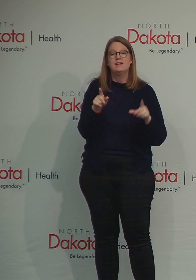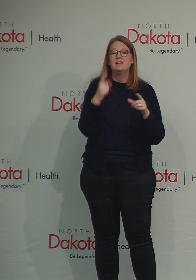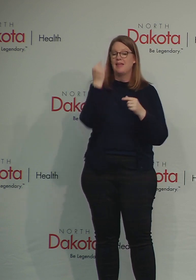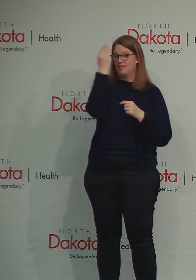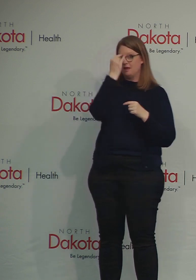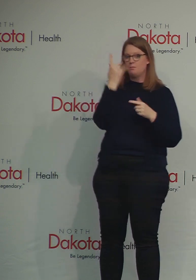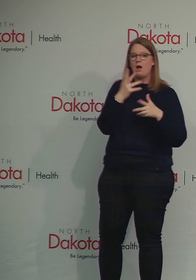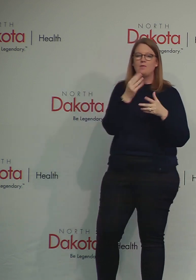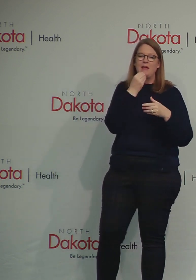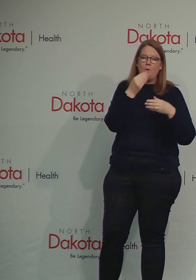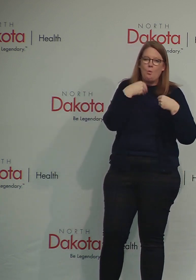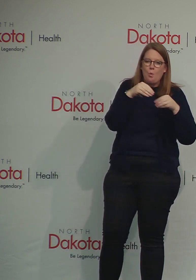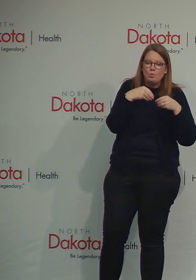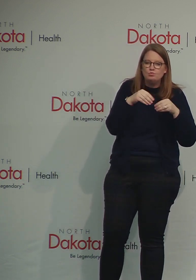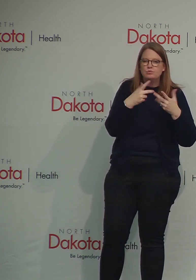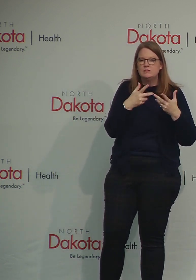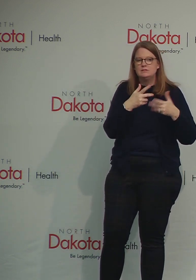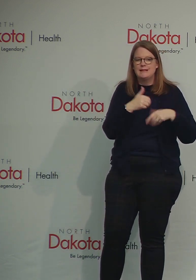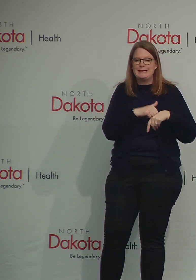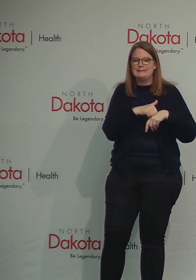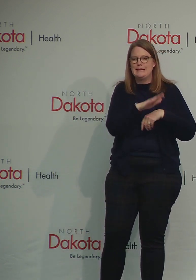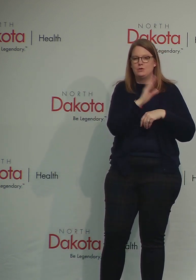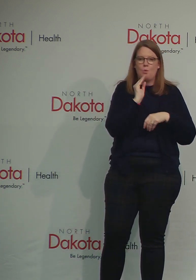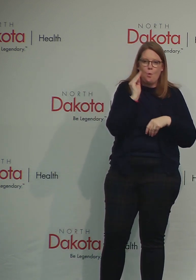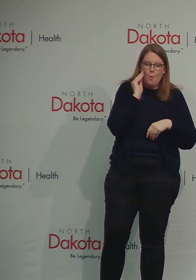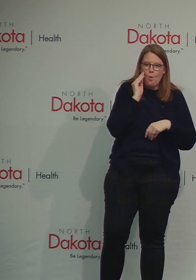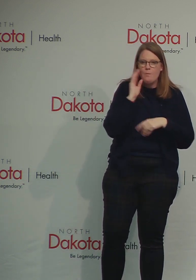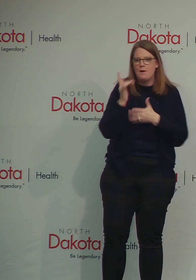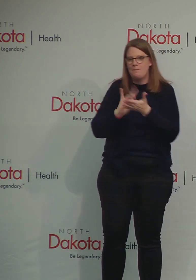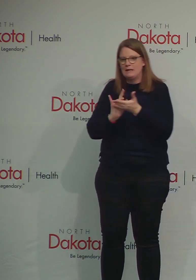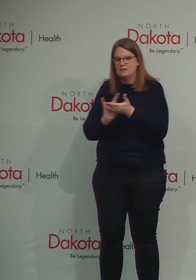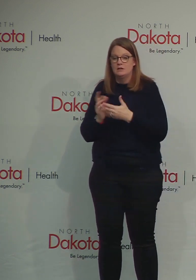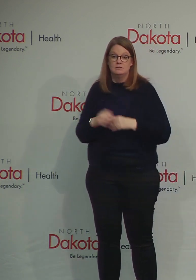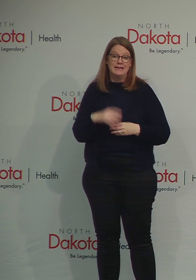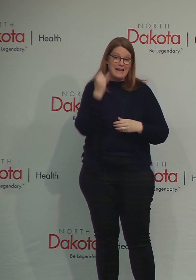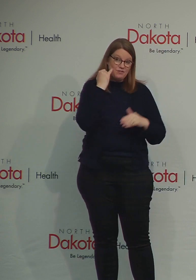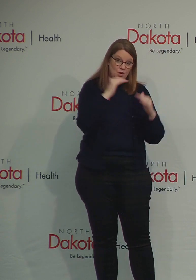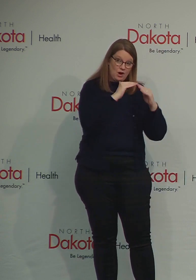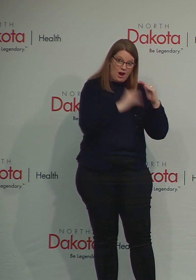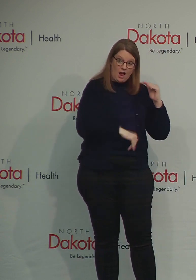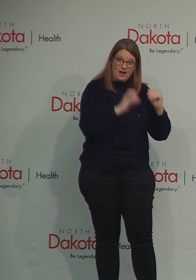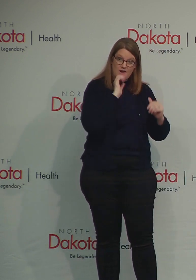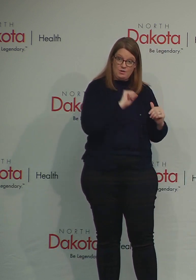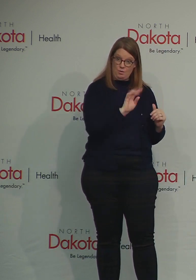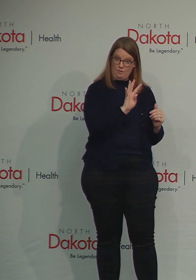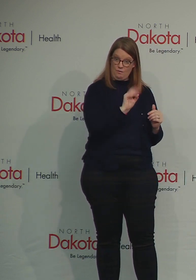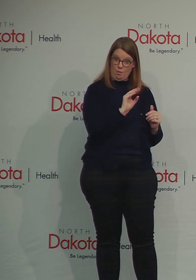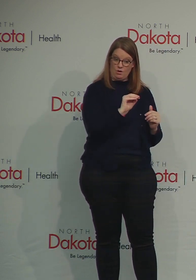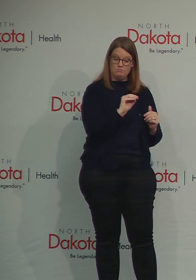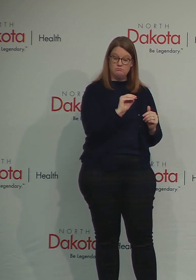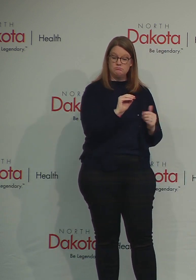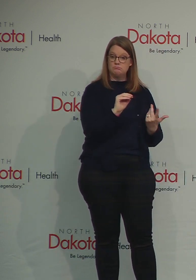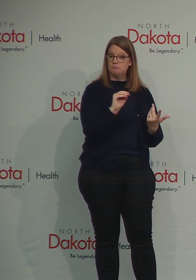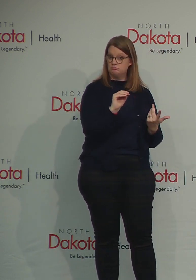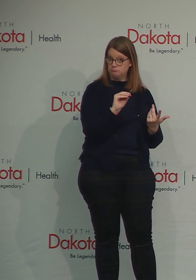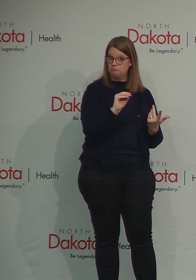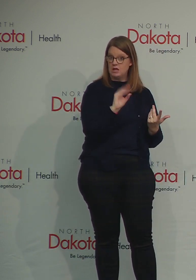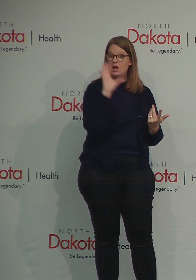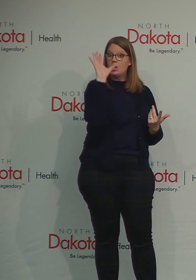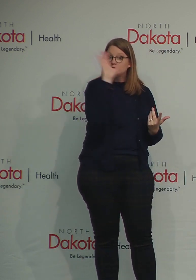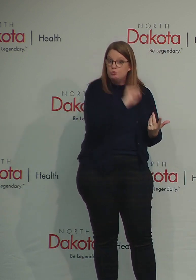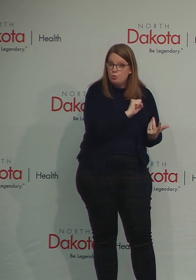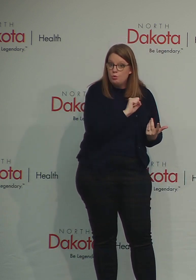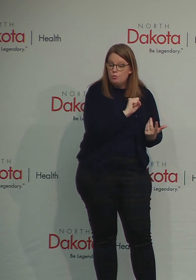groceries and medications delivered. Flip side, if you're under 40, you need to assume that you